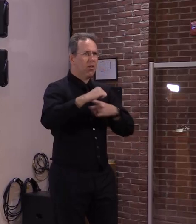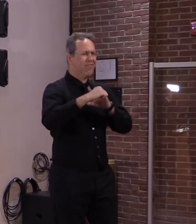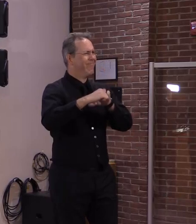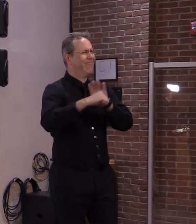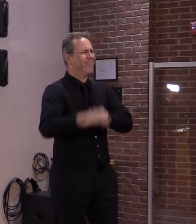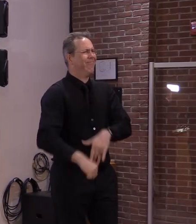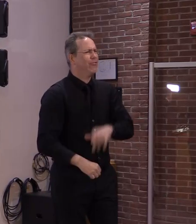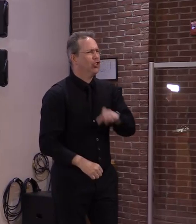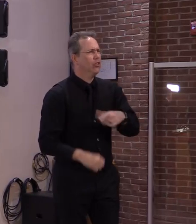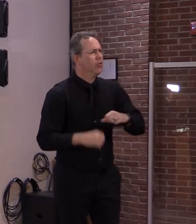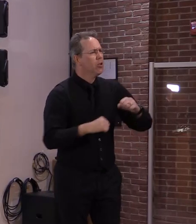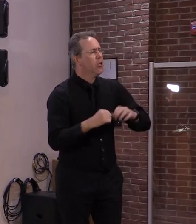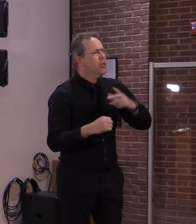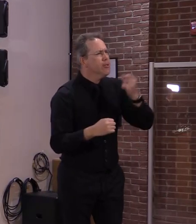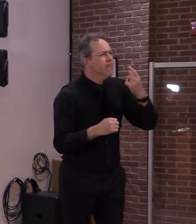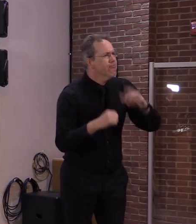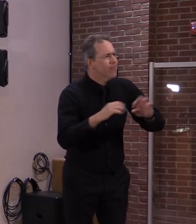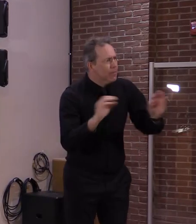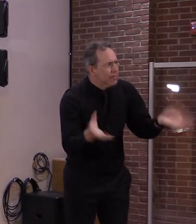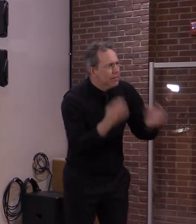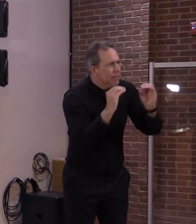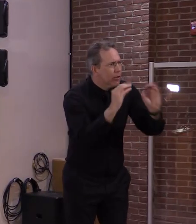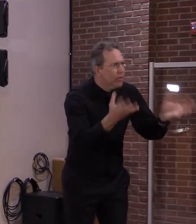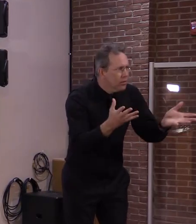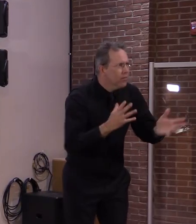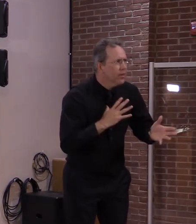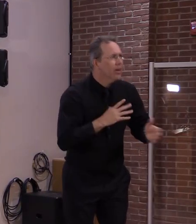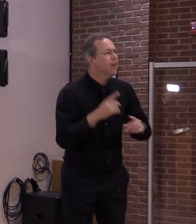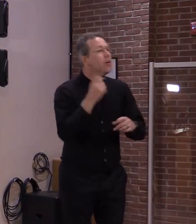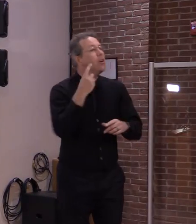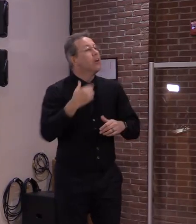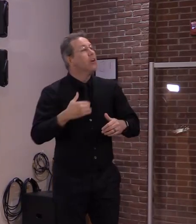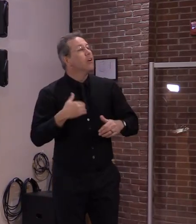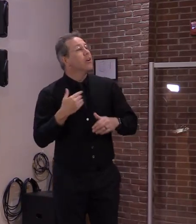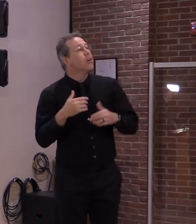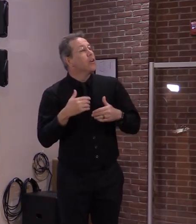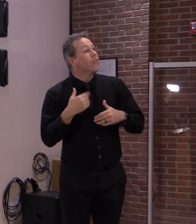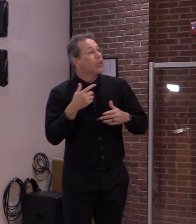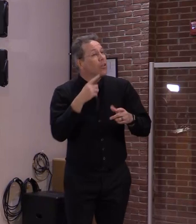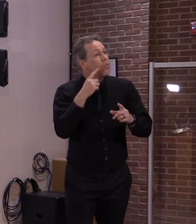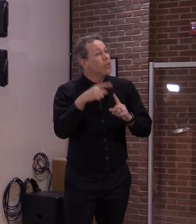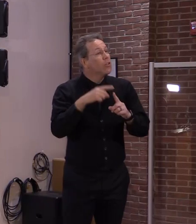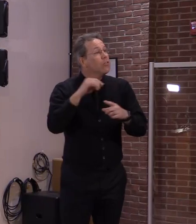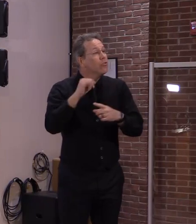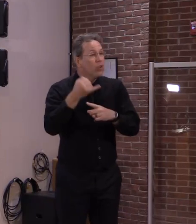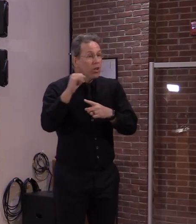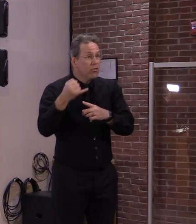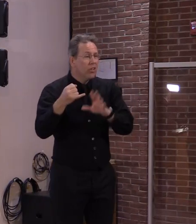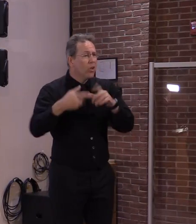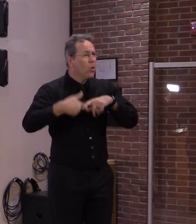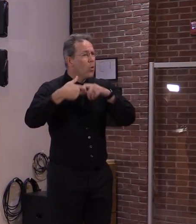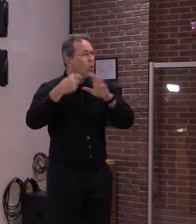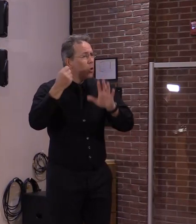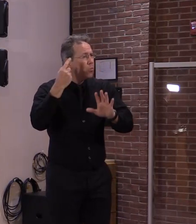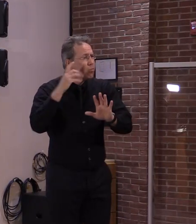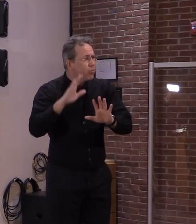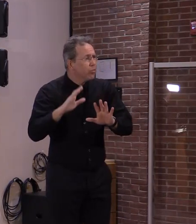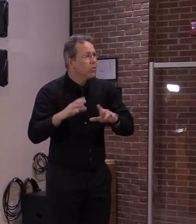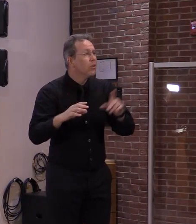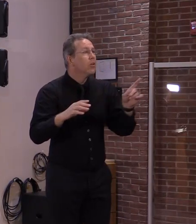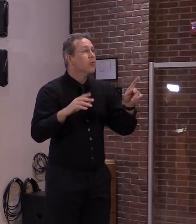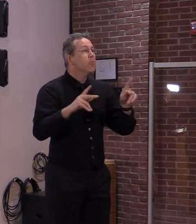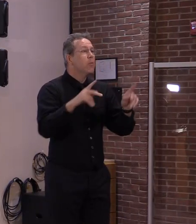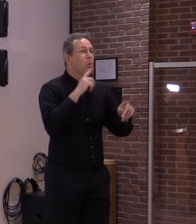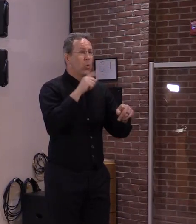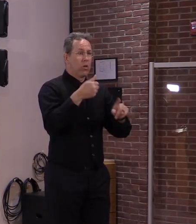And I believe that this is going to hurt the longer it goes. So that's why I'm hopeful that Friday that they will be moving forward